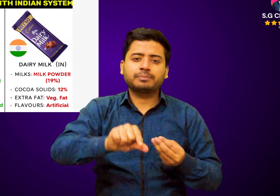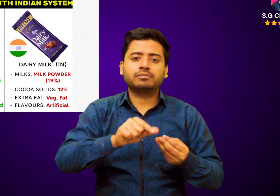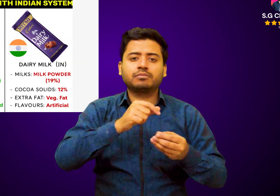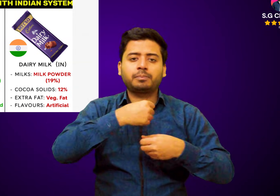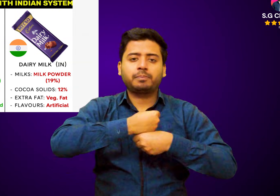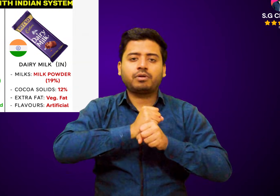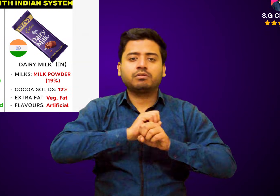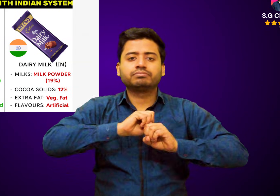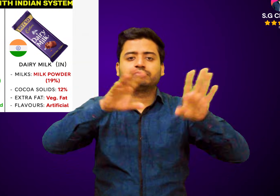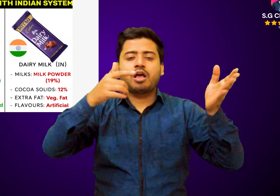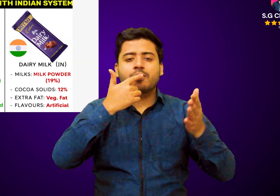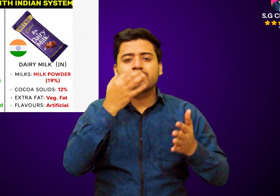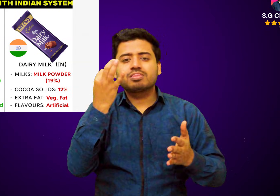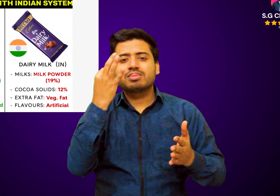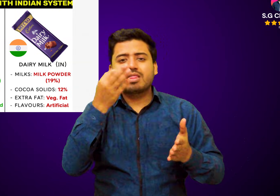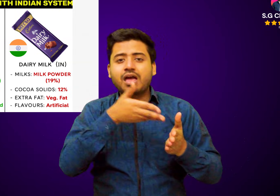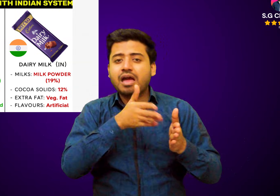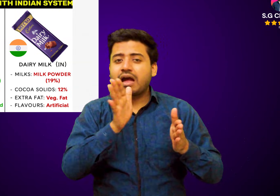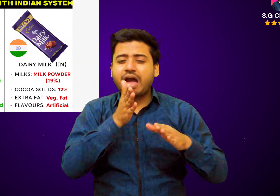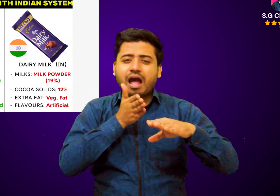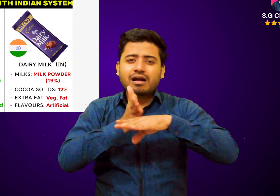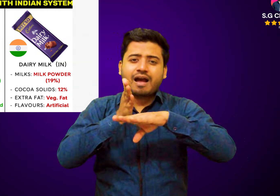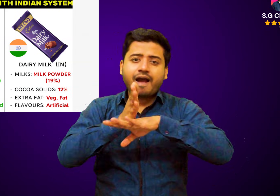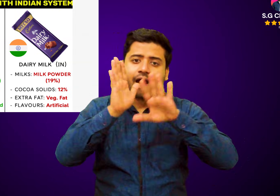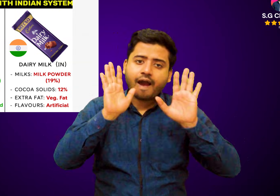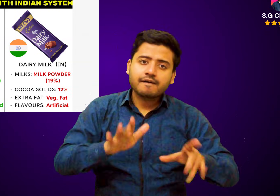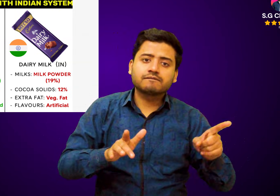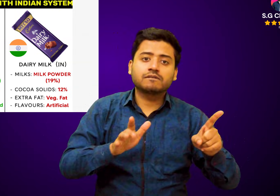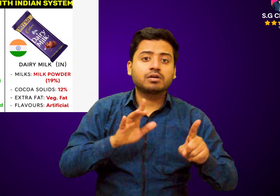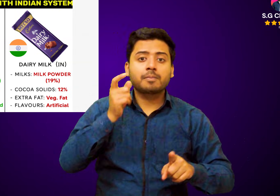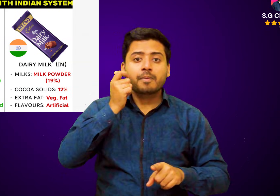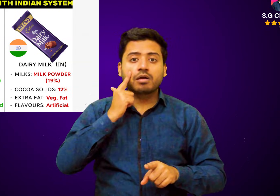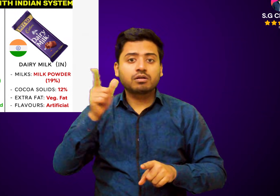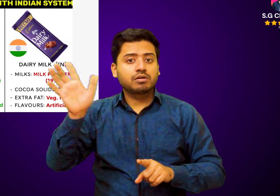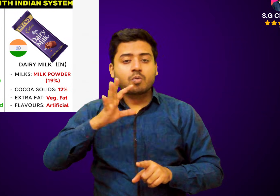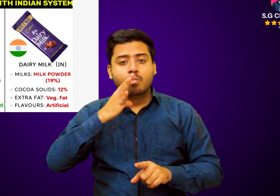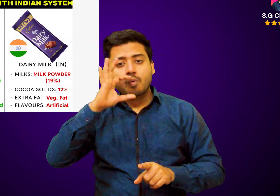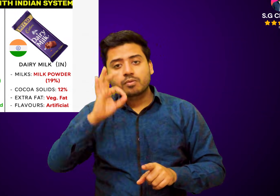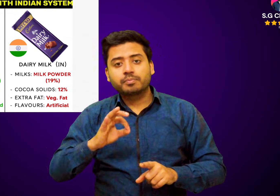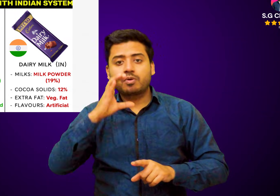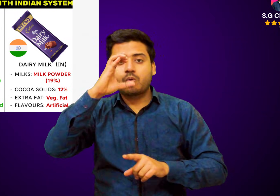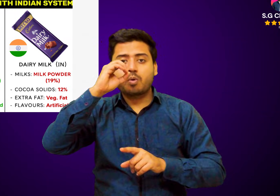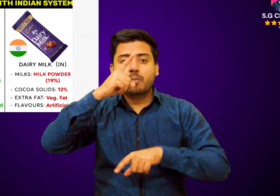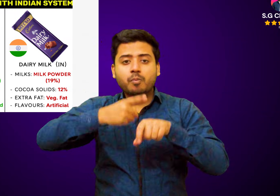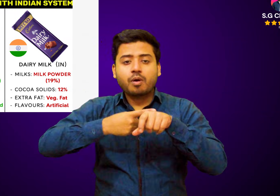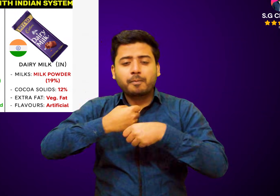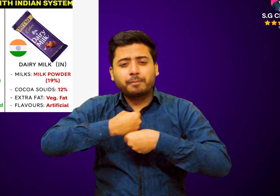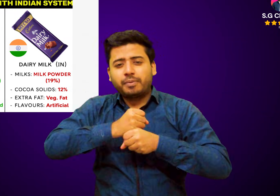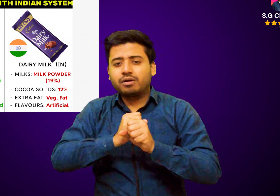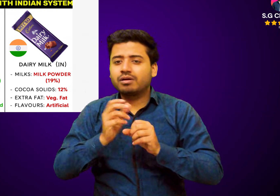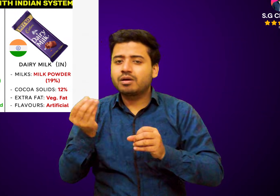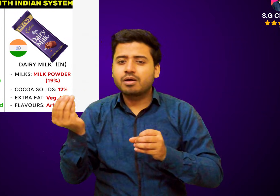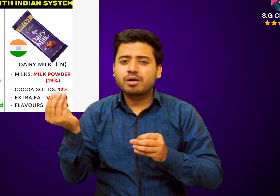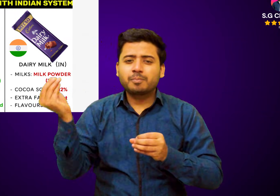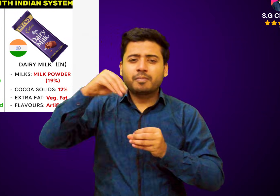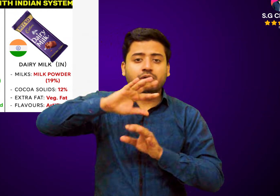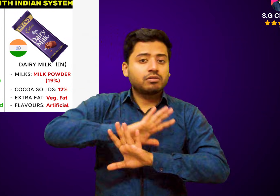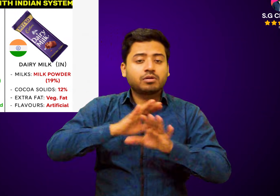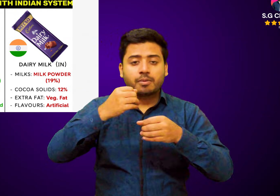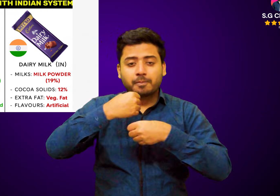with dates rather than refined sugar. Lindt Excellence. Their high percentage bars, 70% to 99%, offer